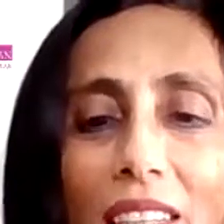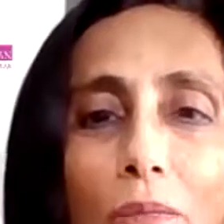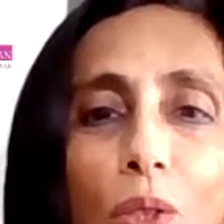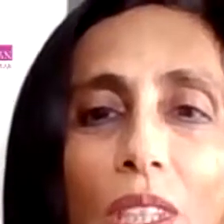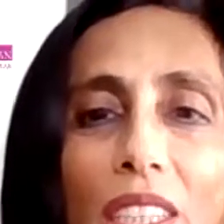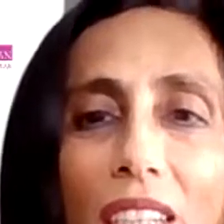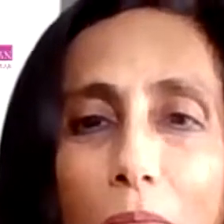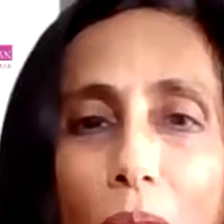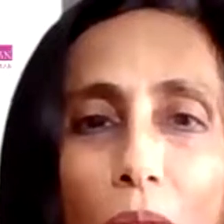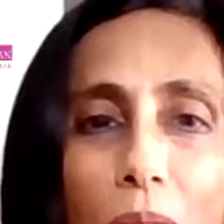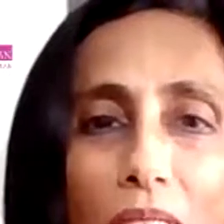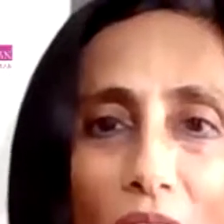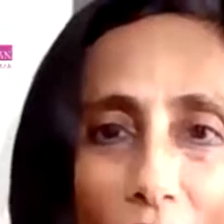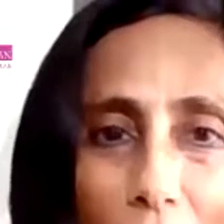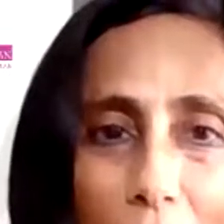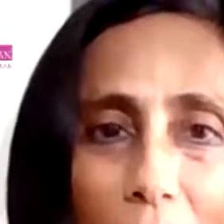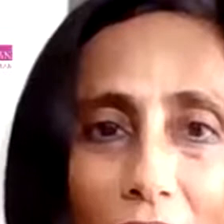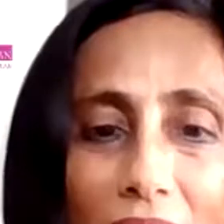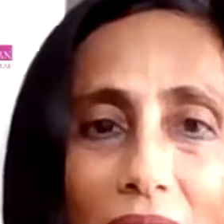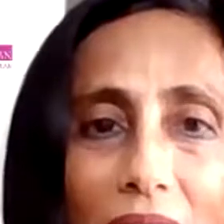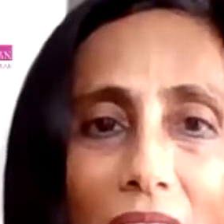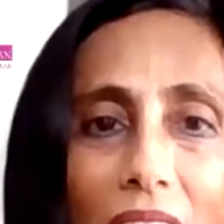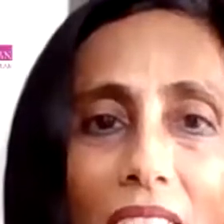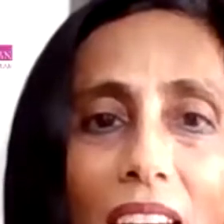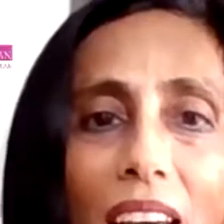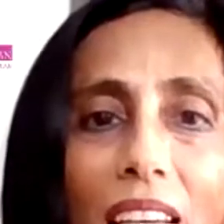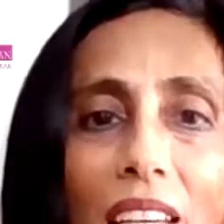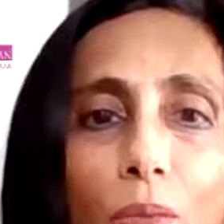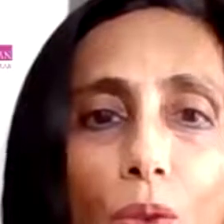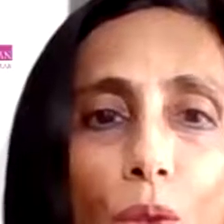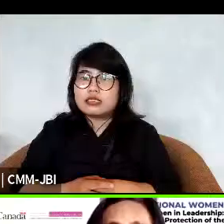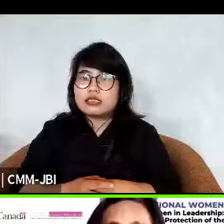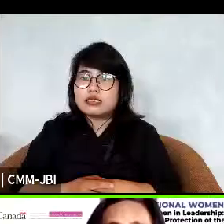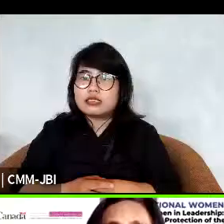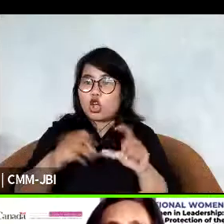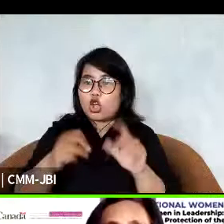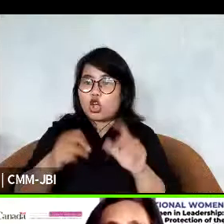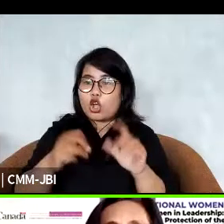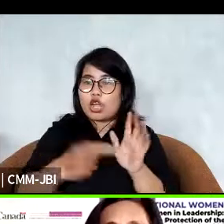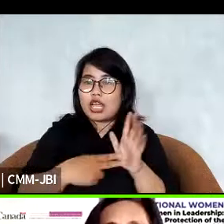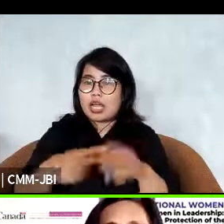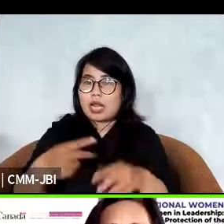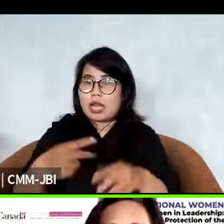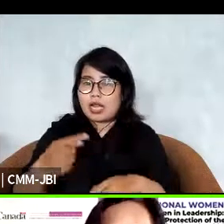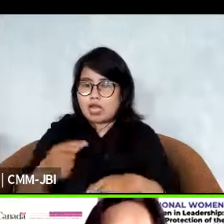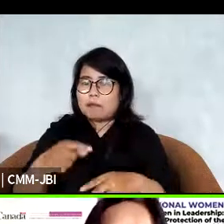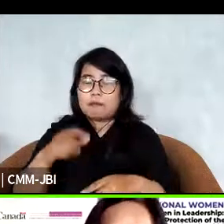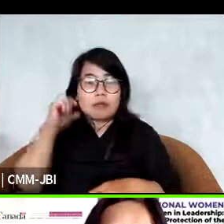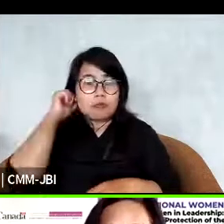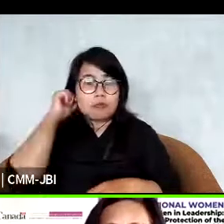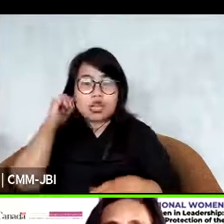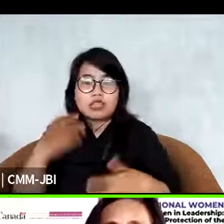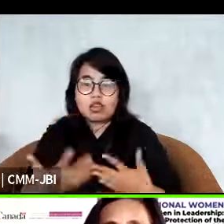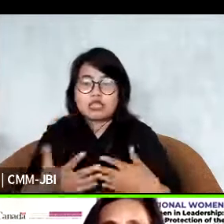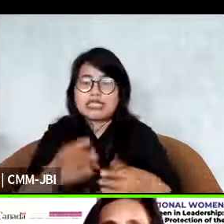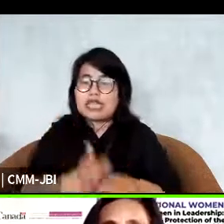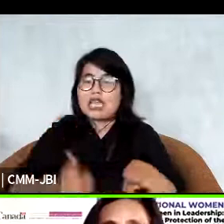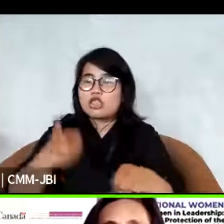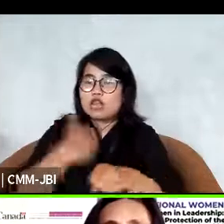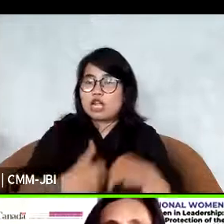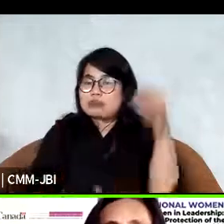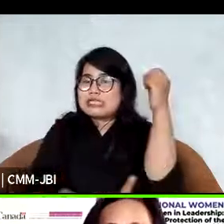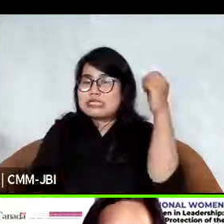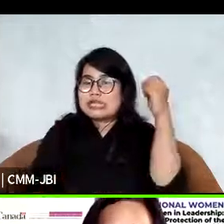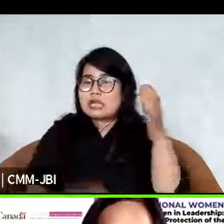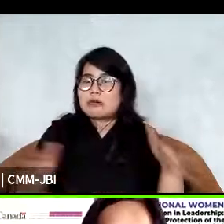and community empowerment of Broken Hearts Ibu kliluk riantini Jefferson